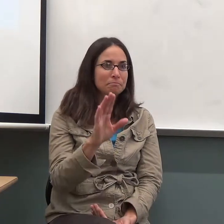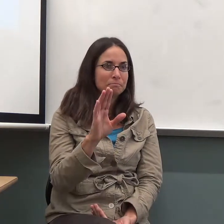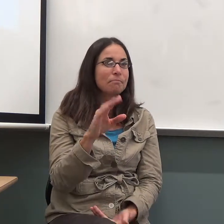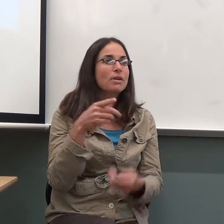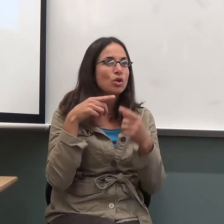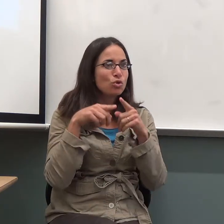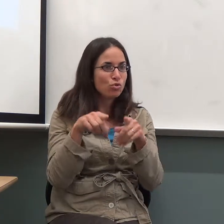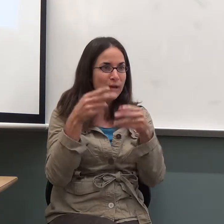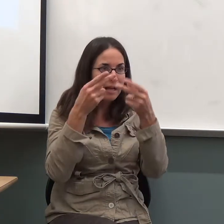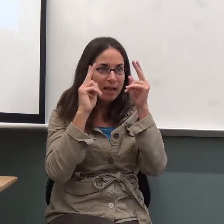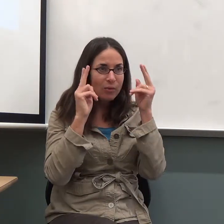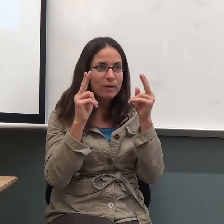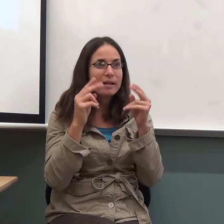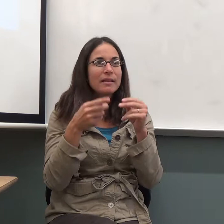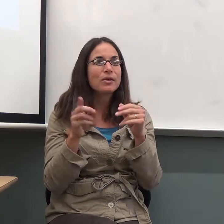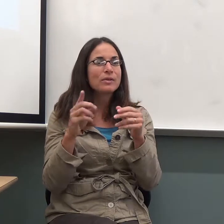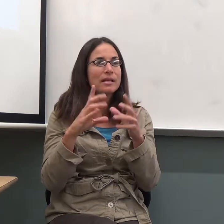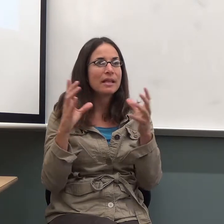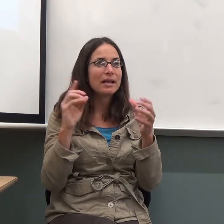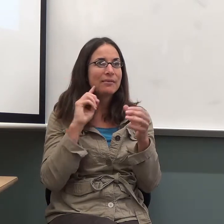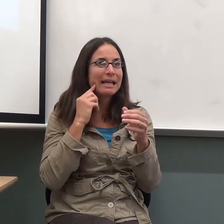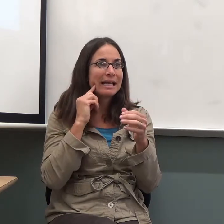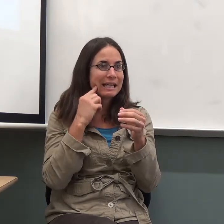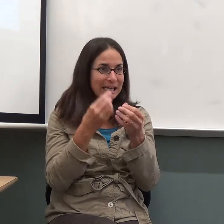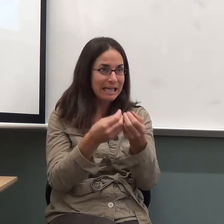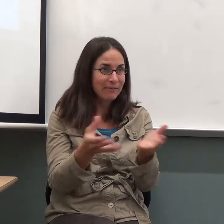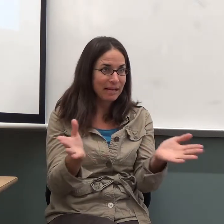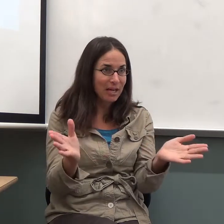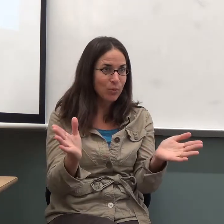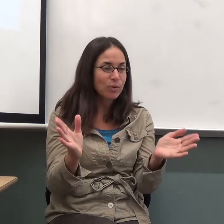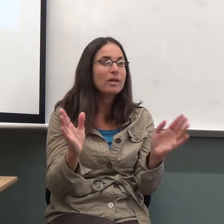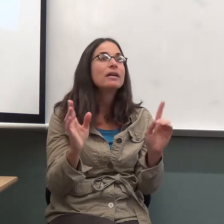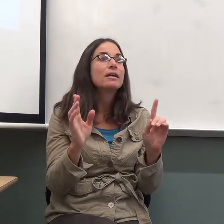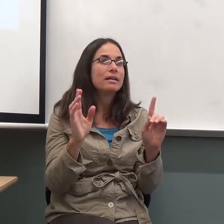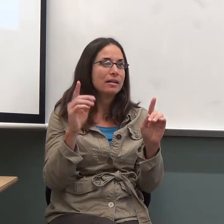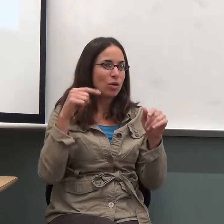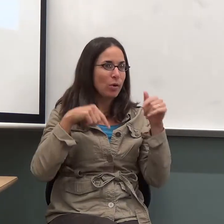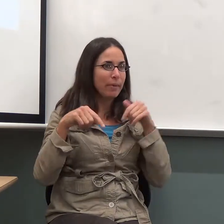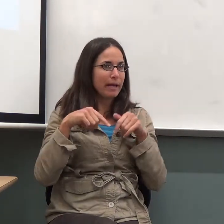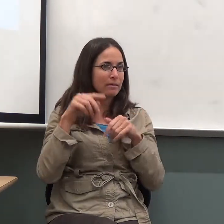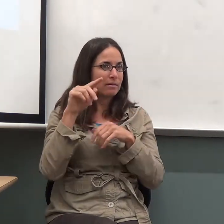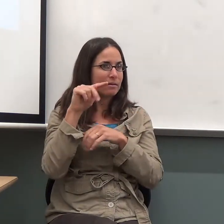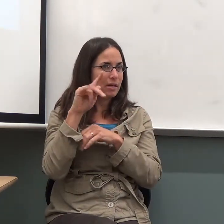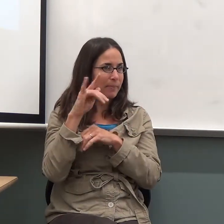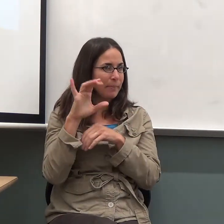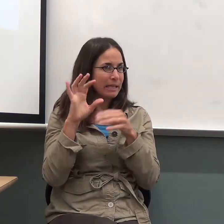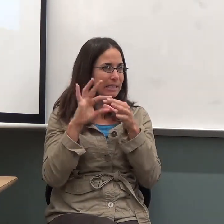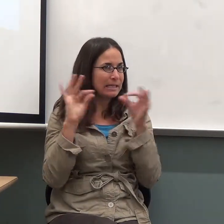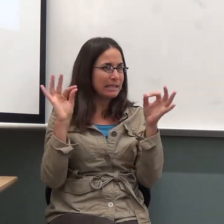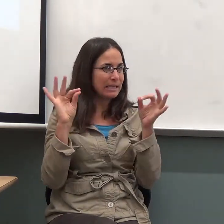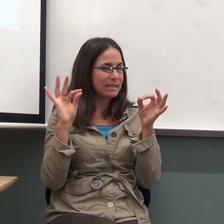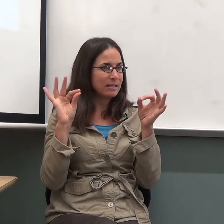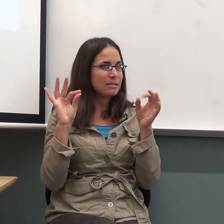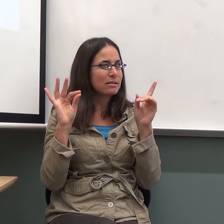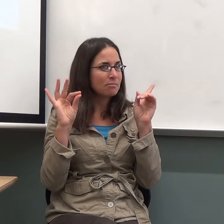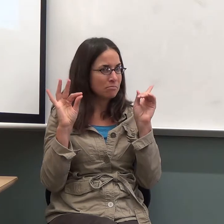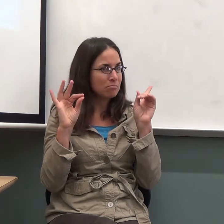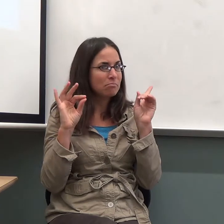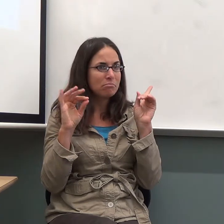Halloween, there is a lot of candy given out. Let's go back to our topic sentence to define whether or not we have covered